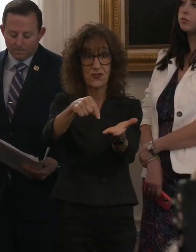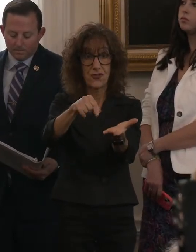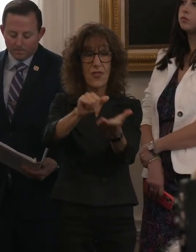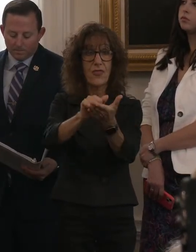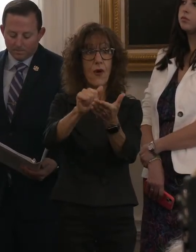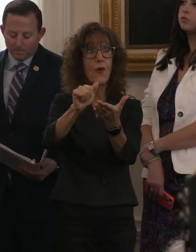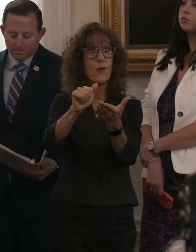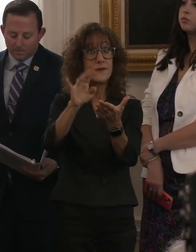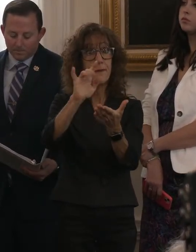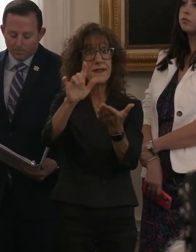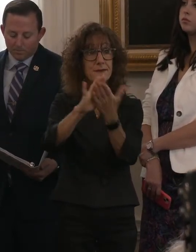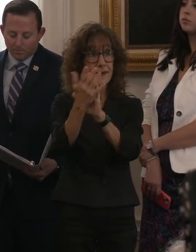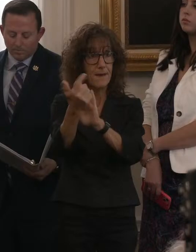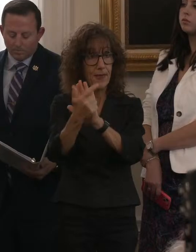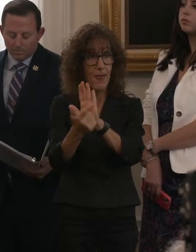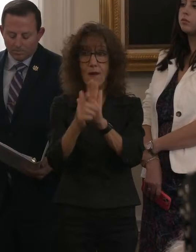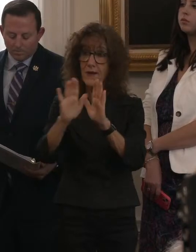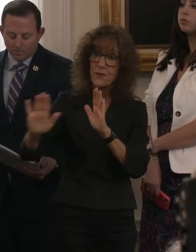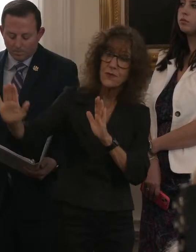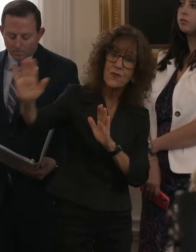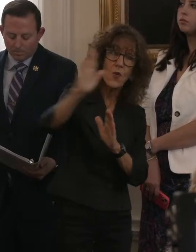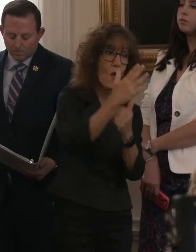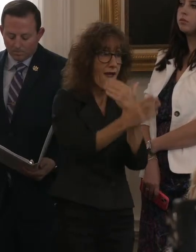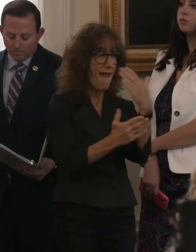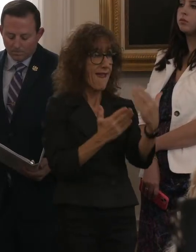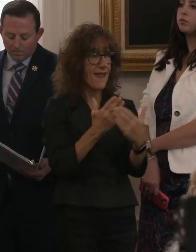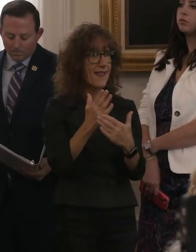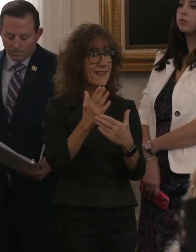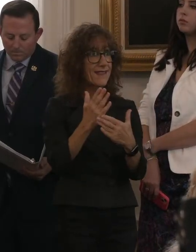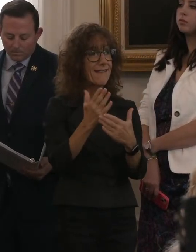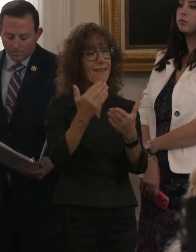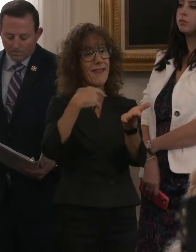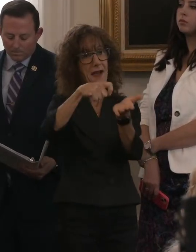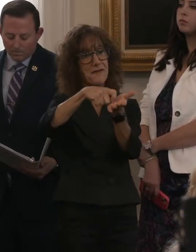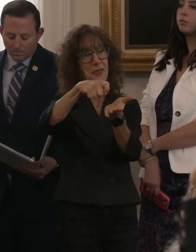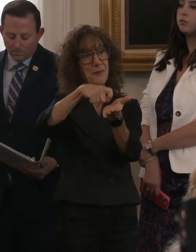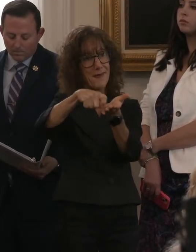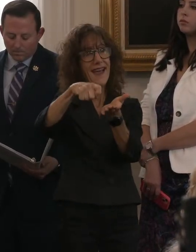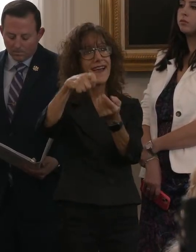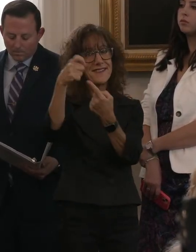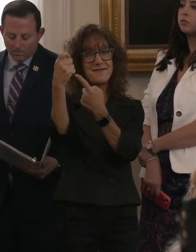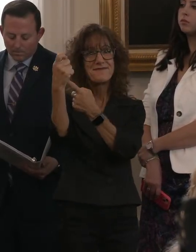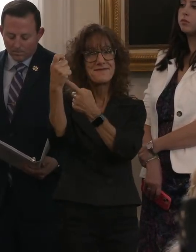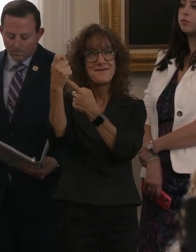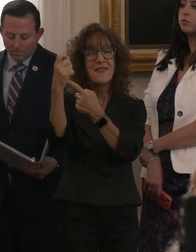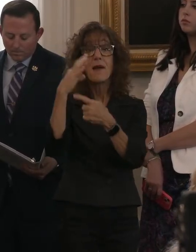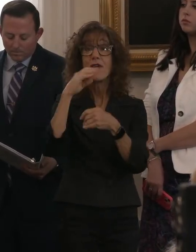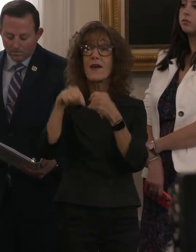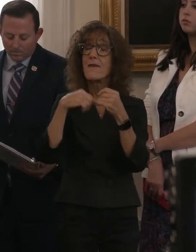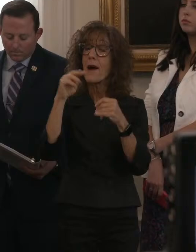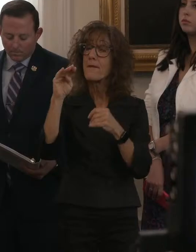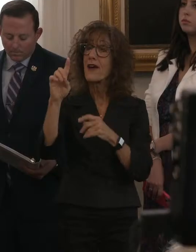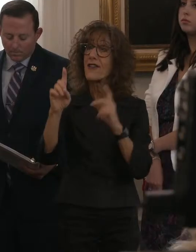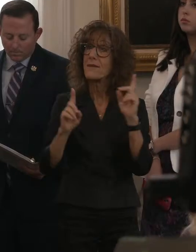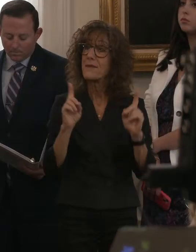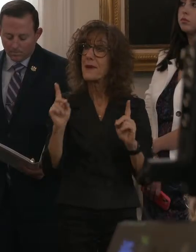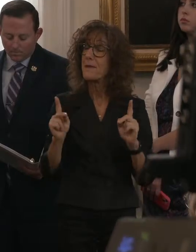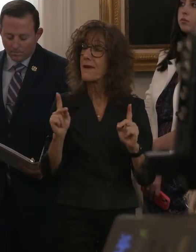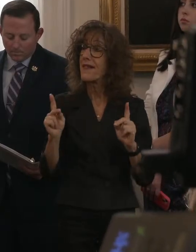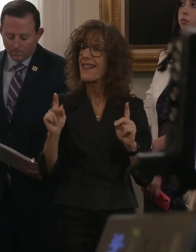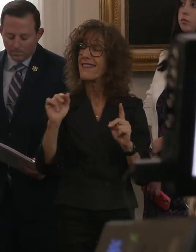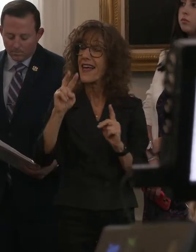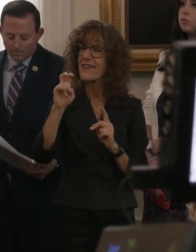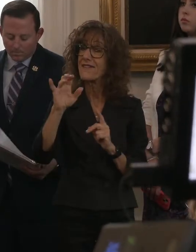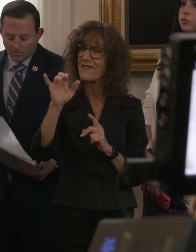law, it's all of your hands that hold the pen. I'm talking about Marylanders like